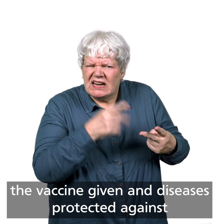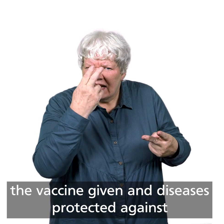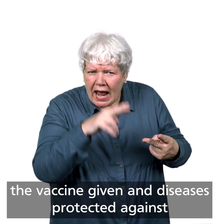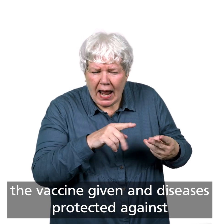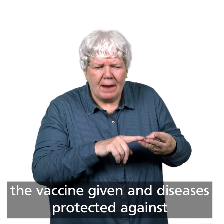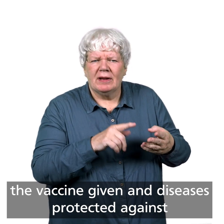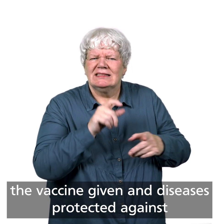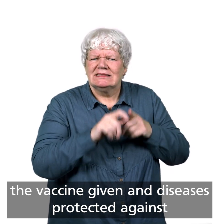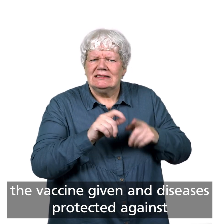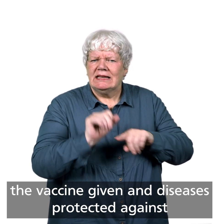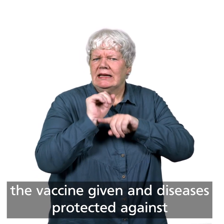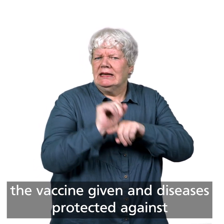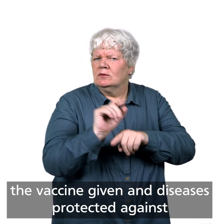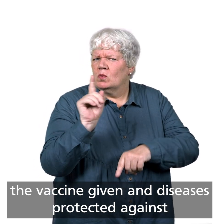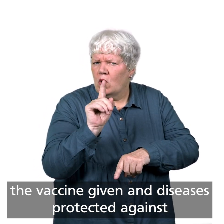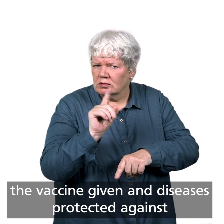diseases protected against.